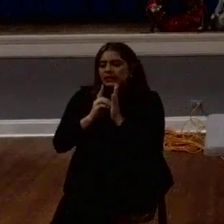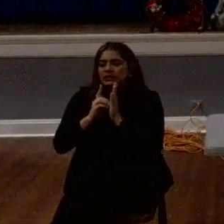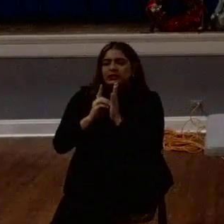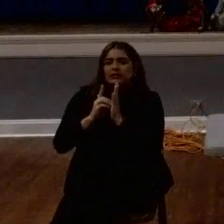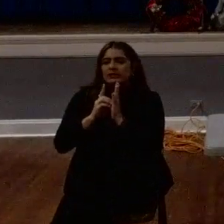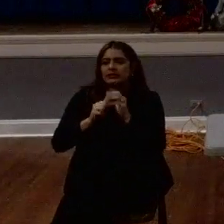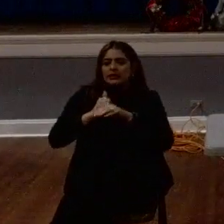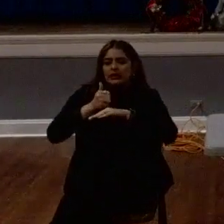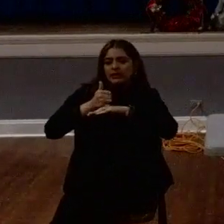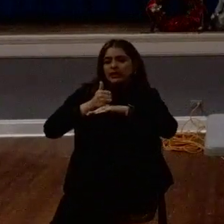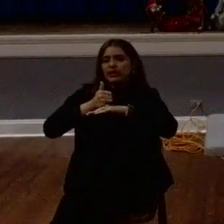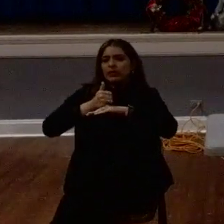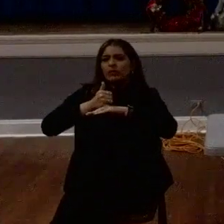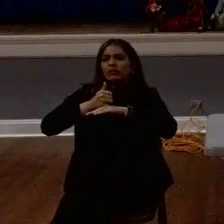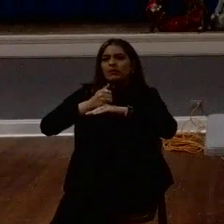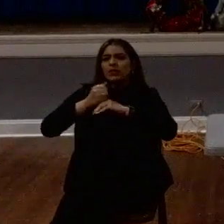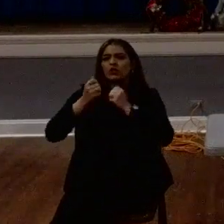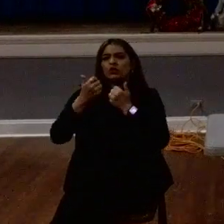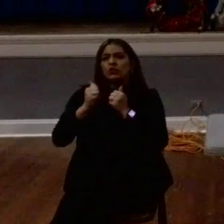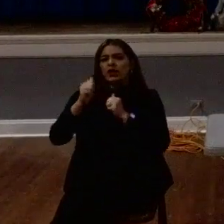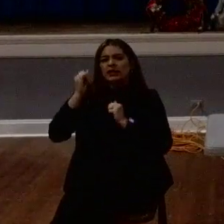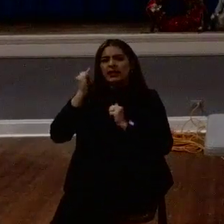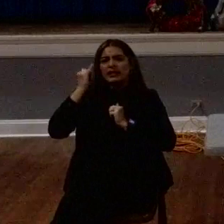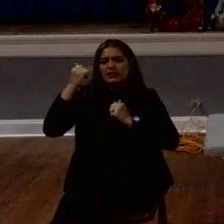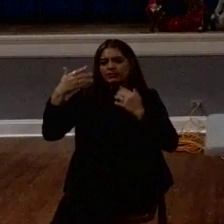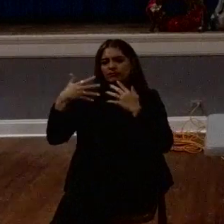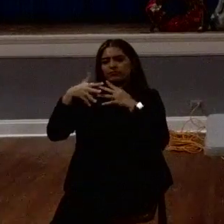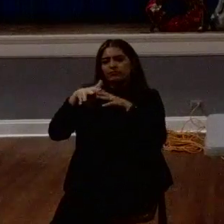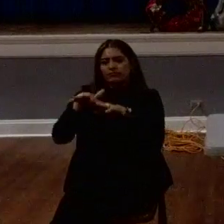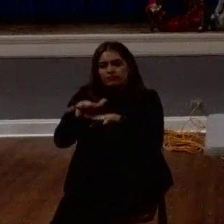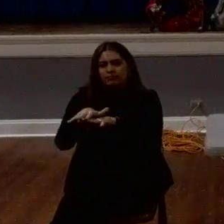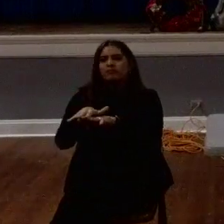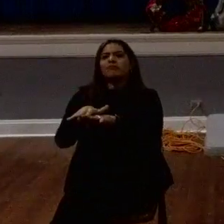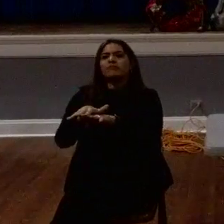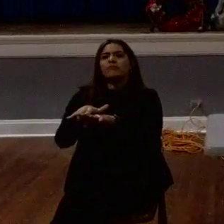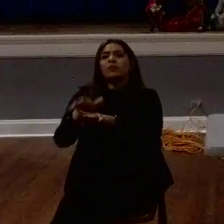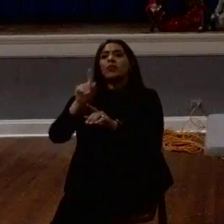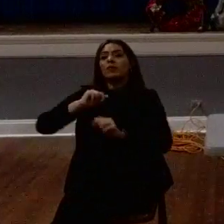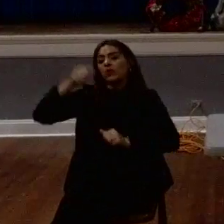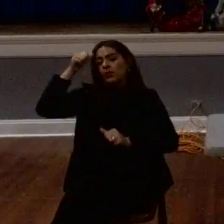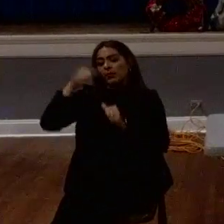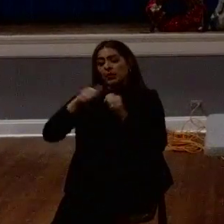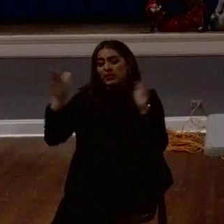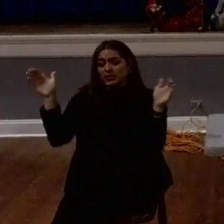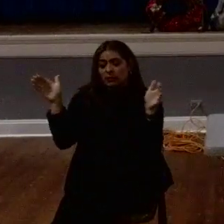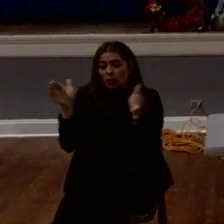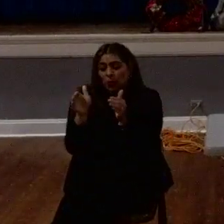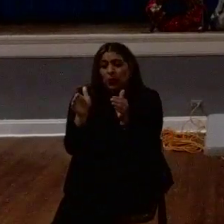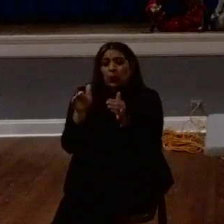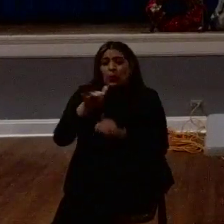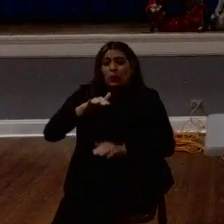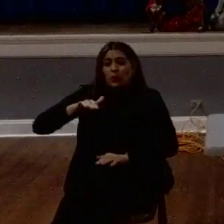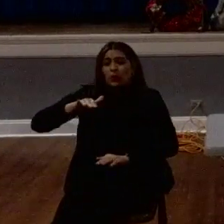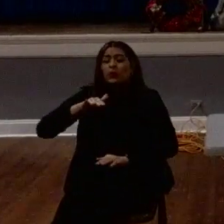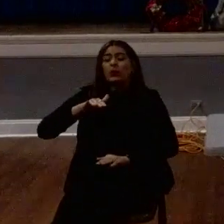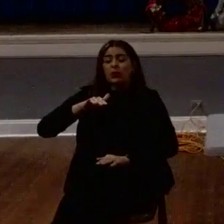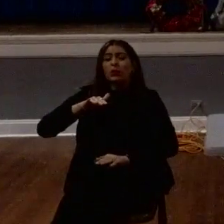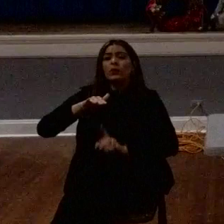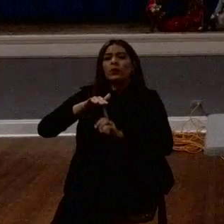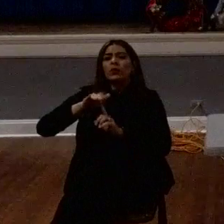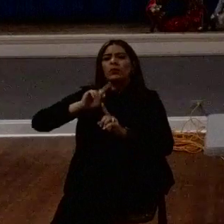and kind of fill out that concept, respecting the fact that it is a small site, but to try